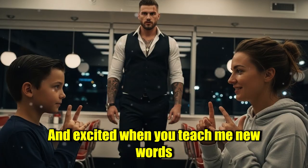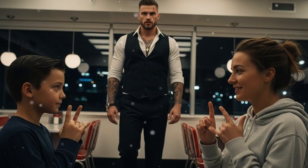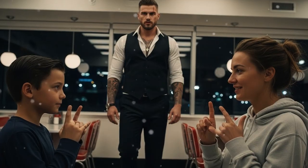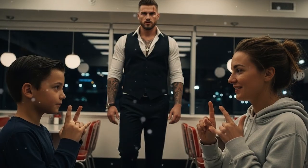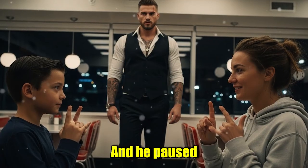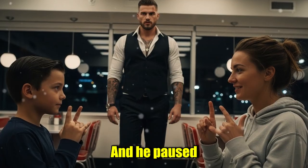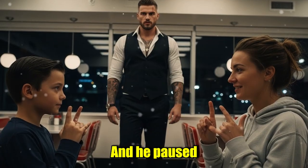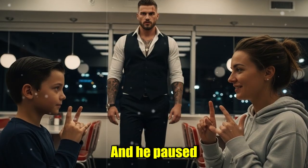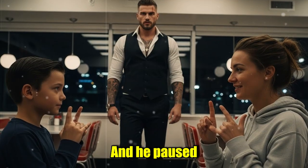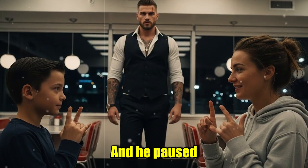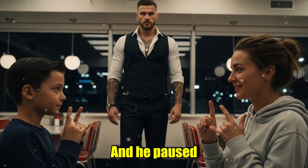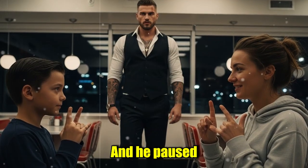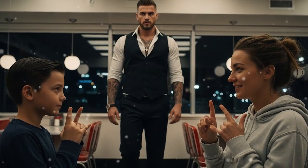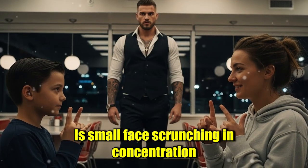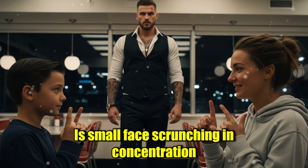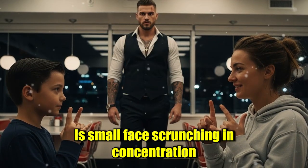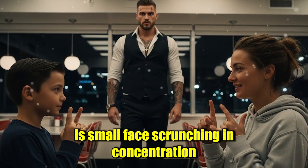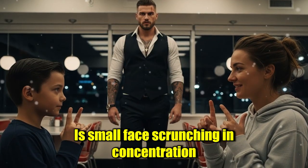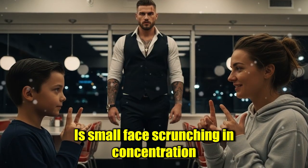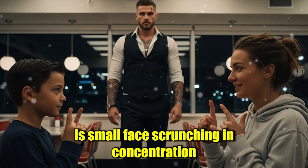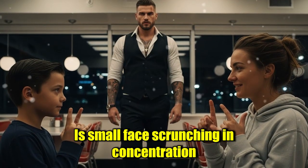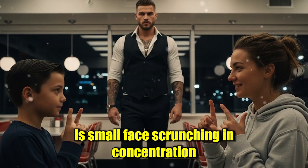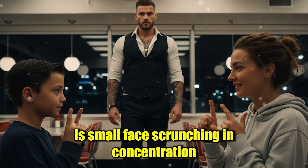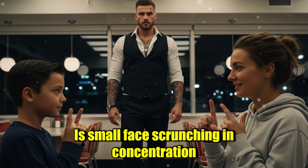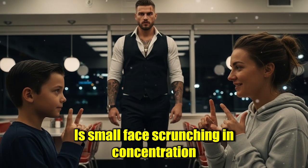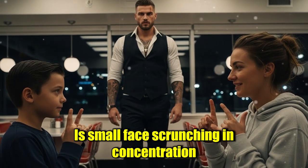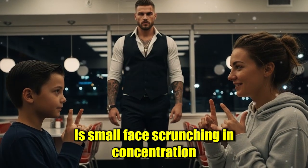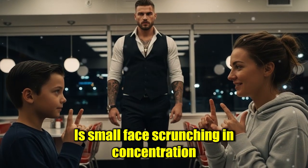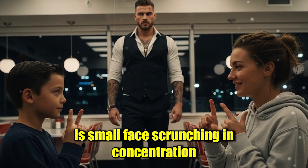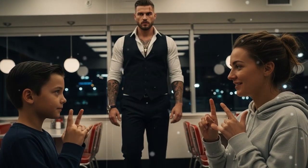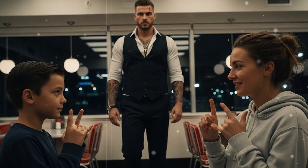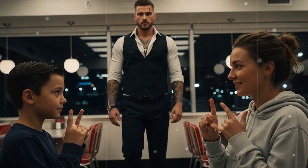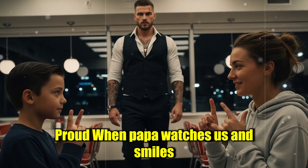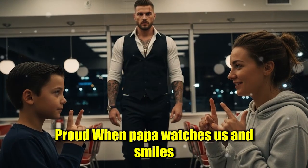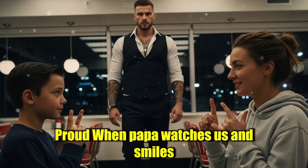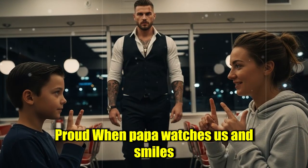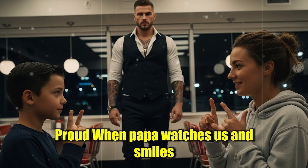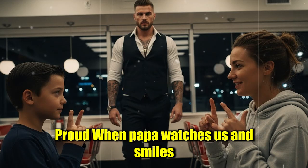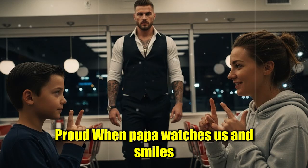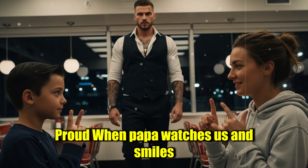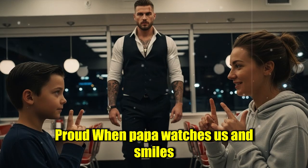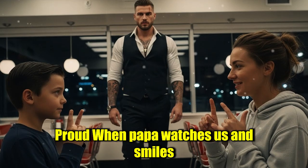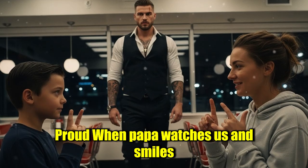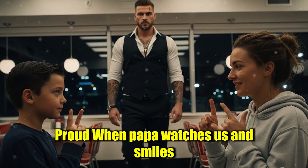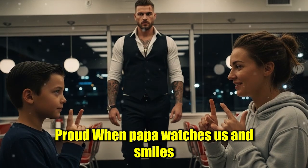words." And he paused, his small face scrunching in concentration. "Proud when Papa watches us and